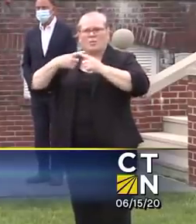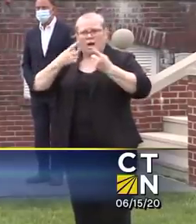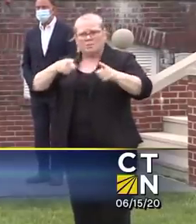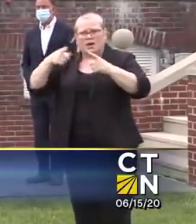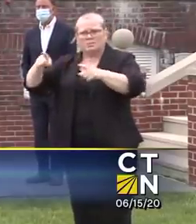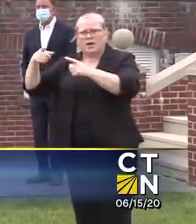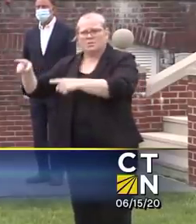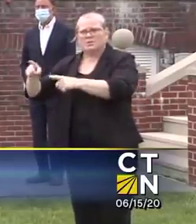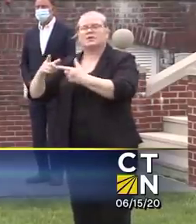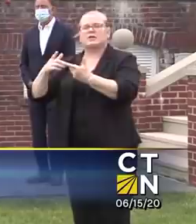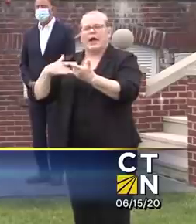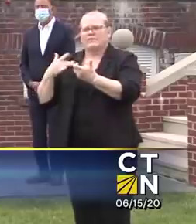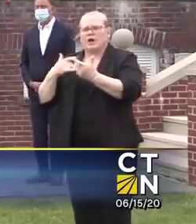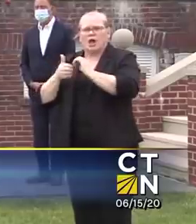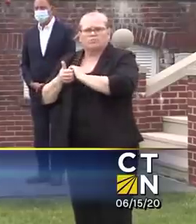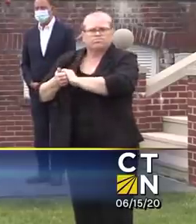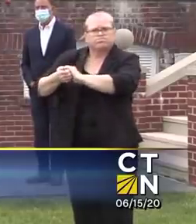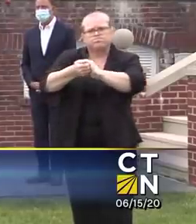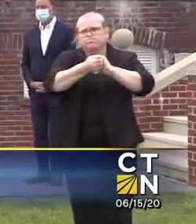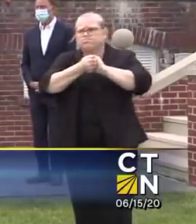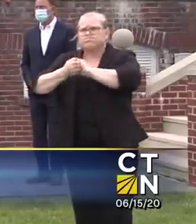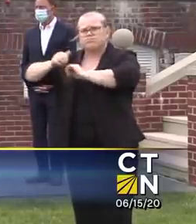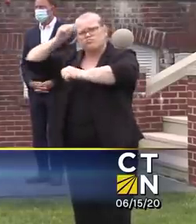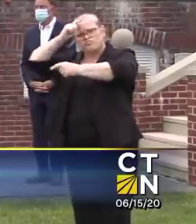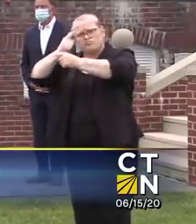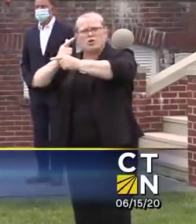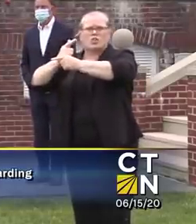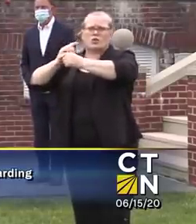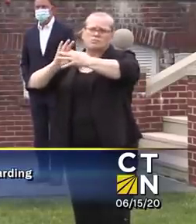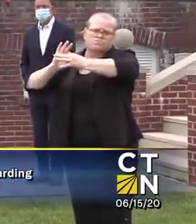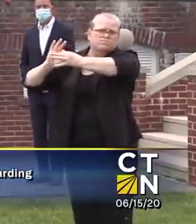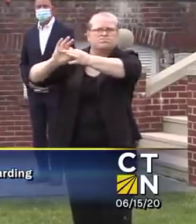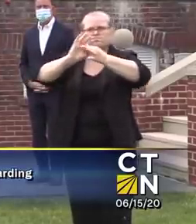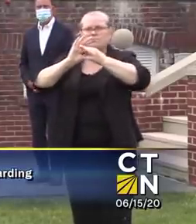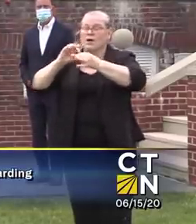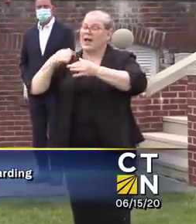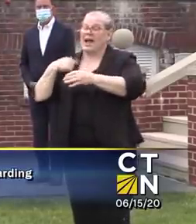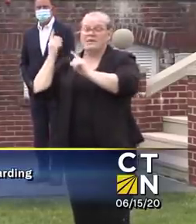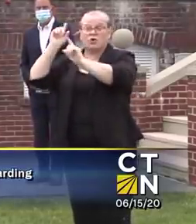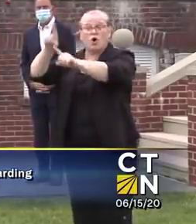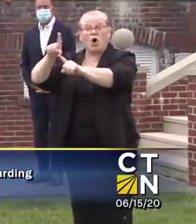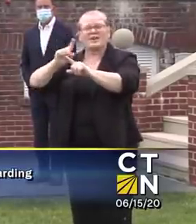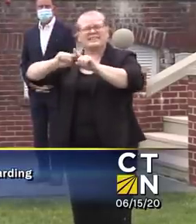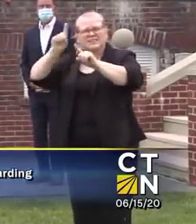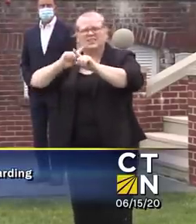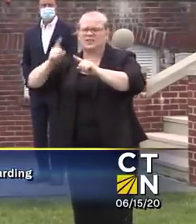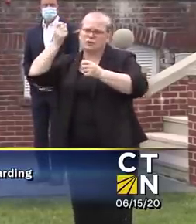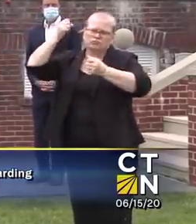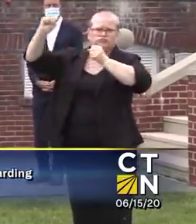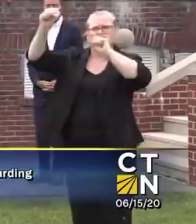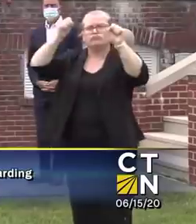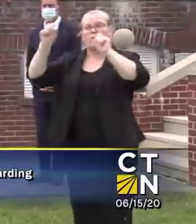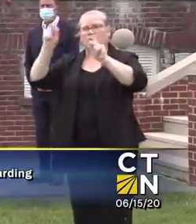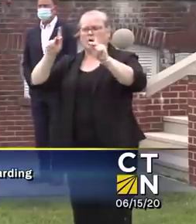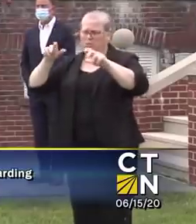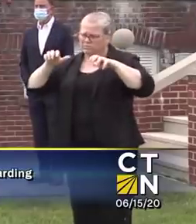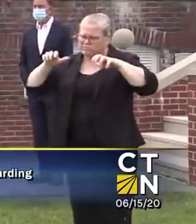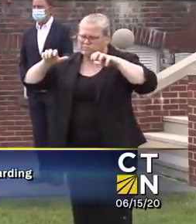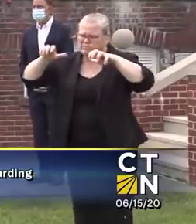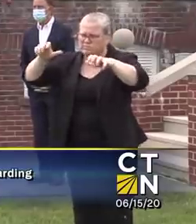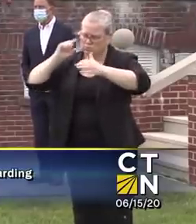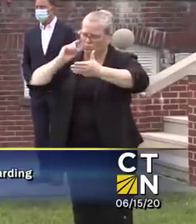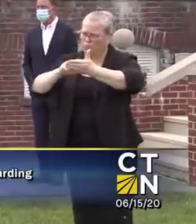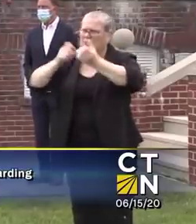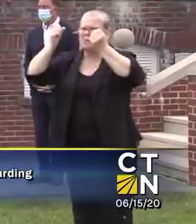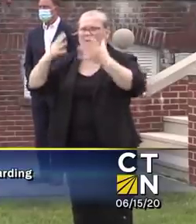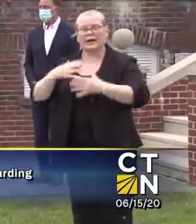state. I've been to rallies where I've seen the majority of the people at the rally are people who are white, who are standing up for rights because they understand that we're all human